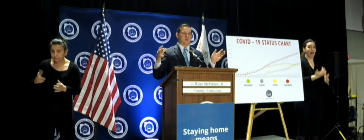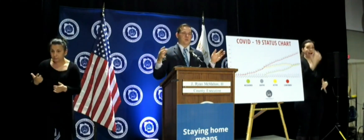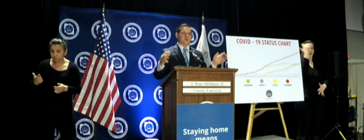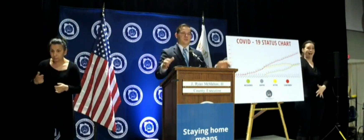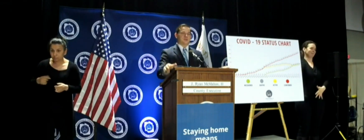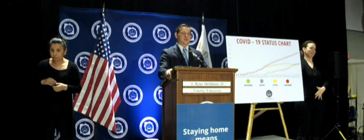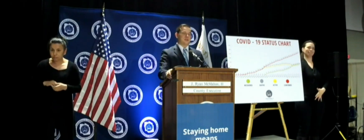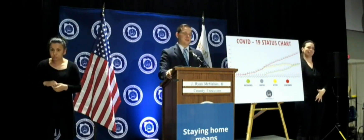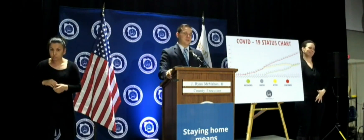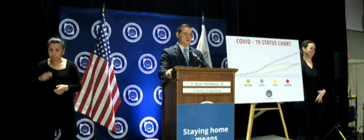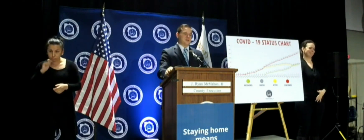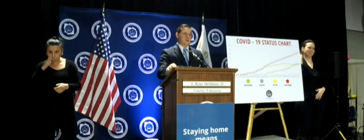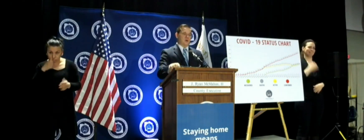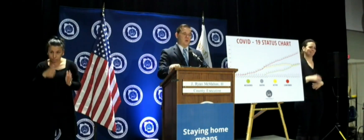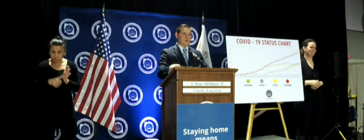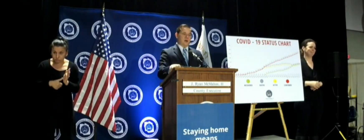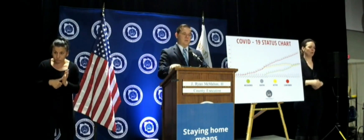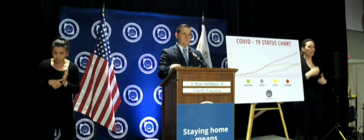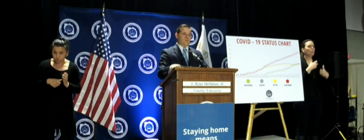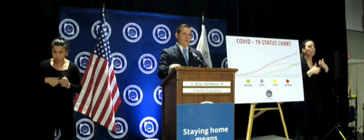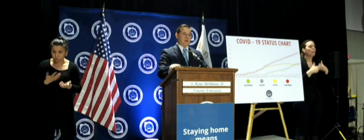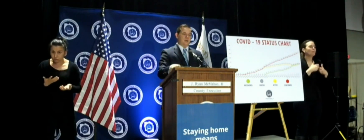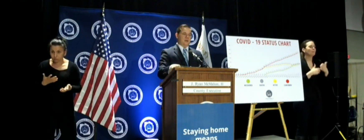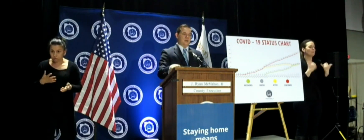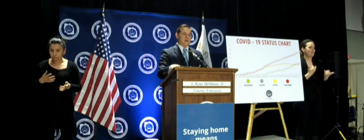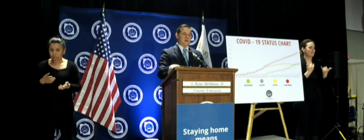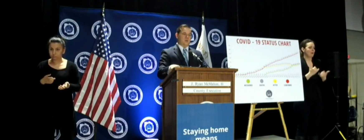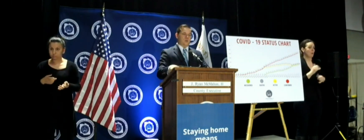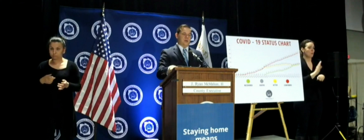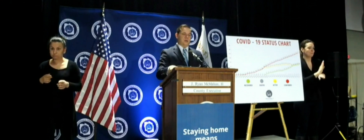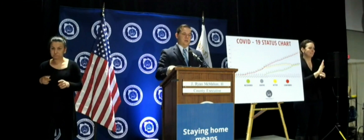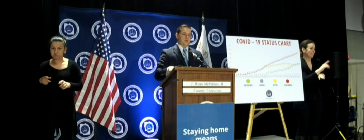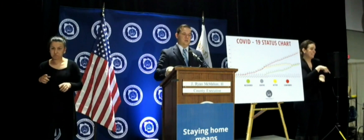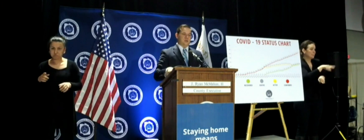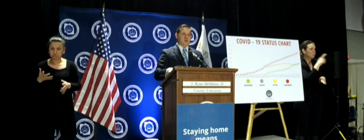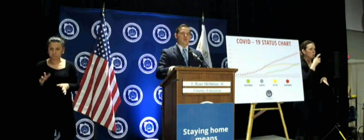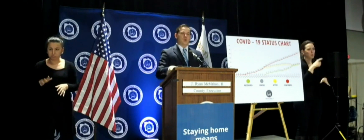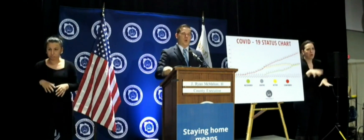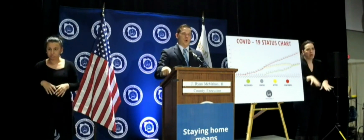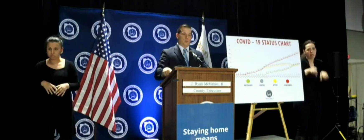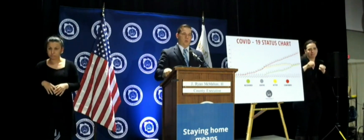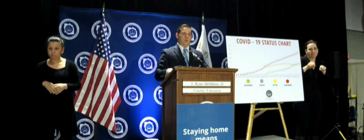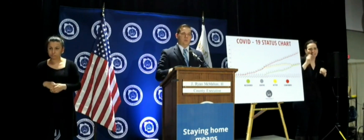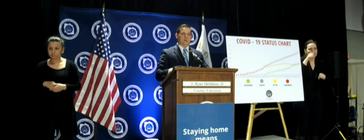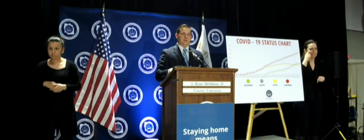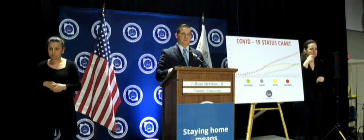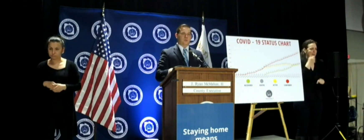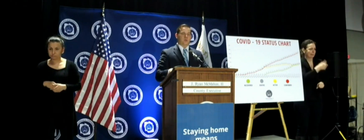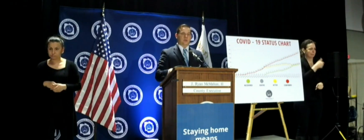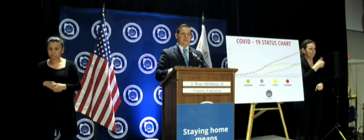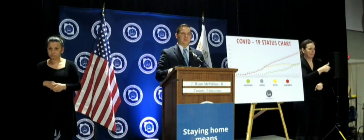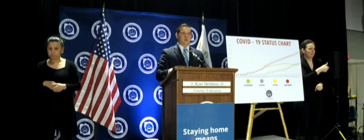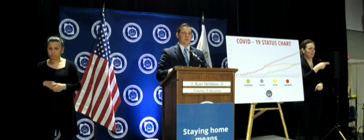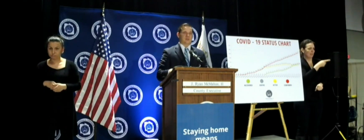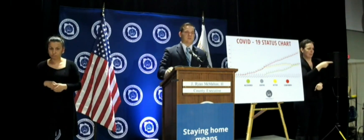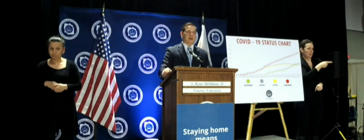not social distancing. So what is the new norm, what we believe, when we're living with this